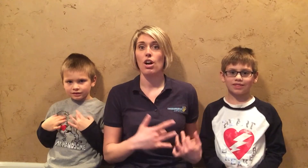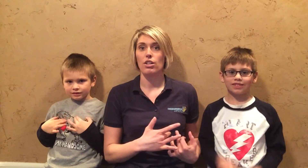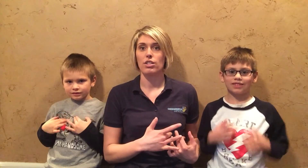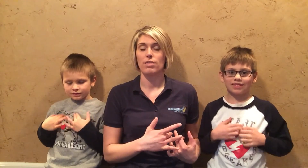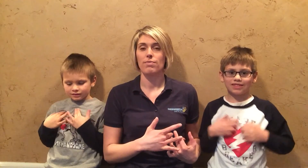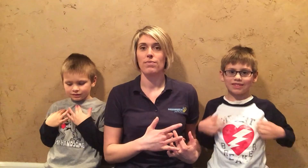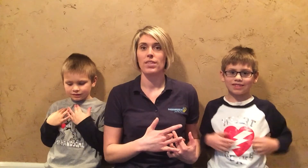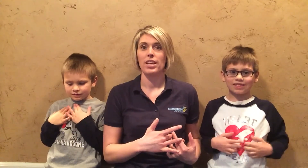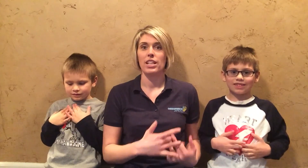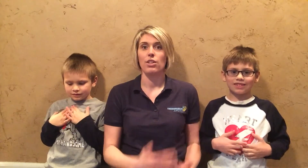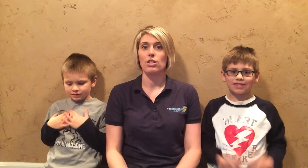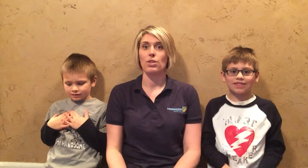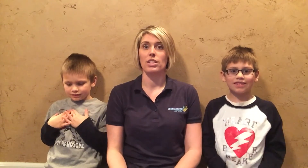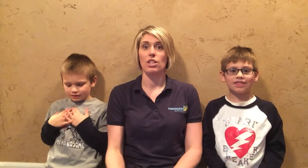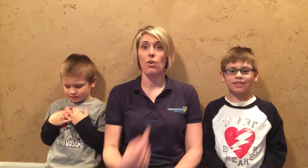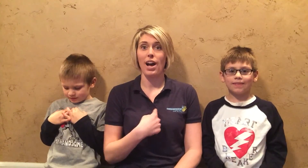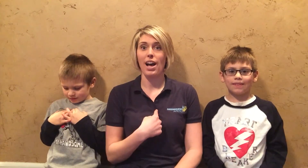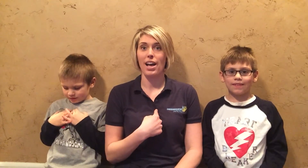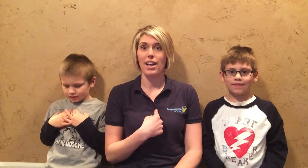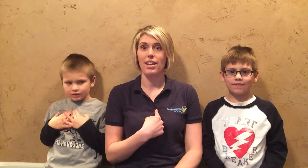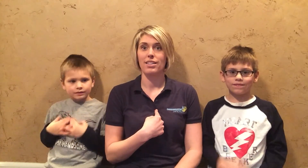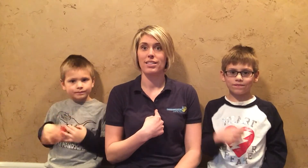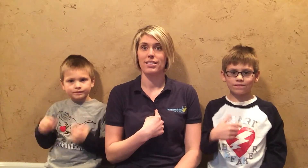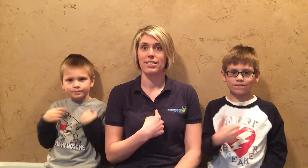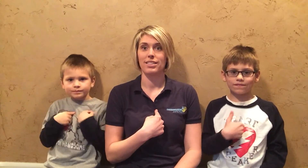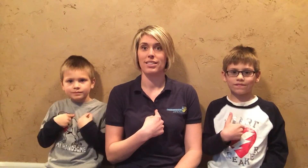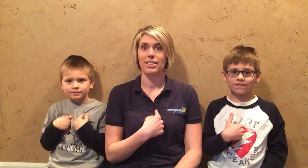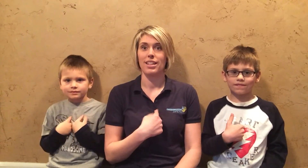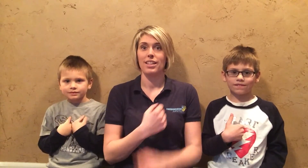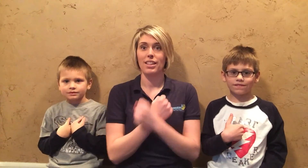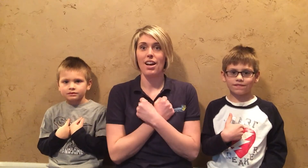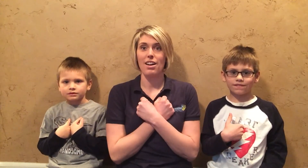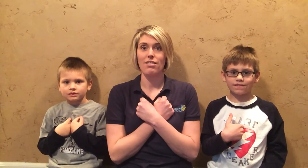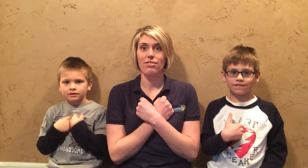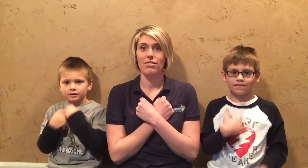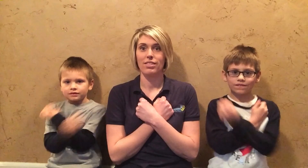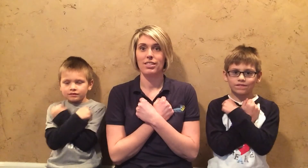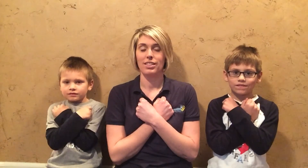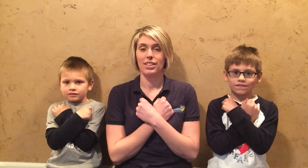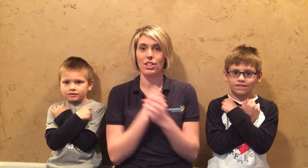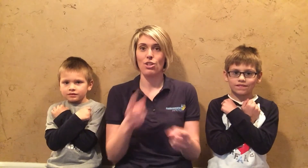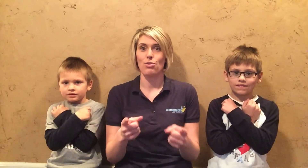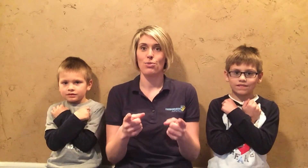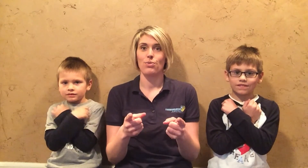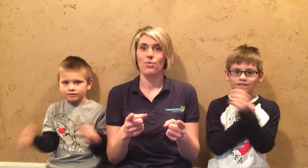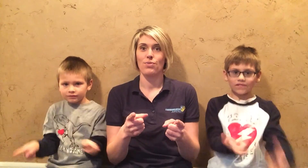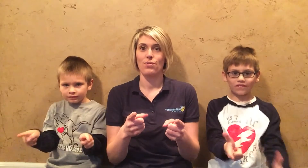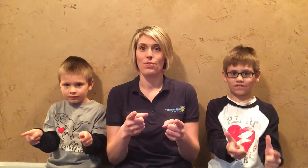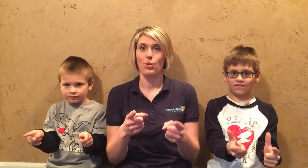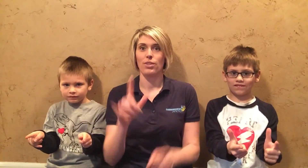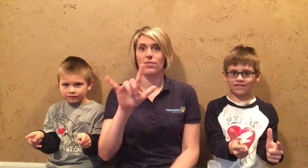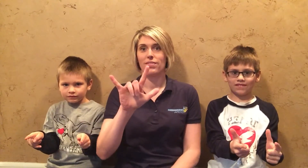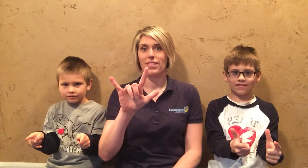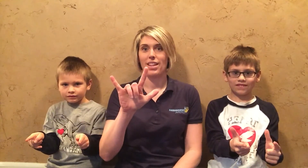heart. You also need to know, I love you, or I love